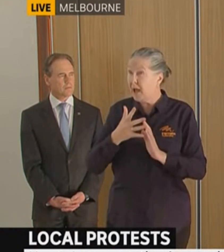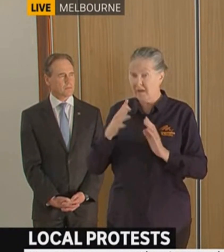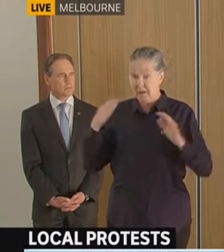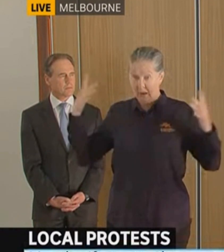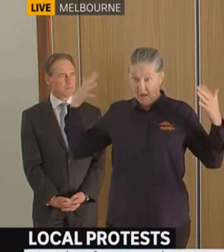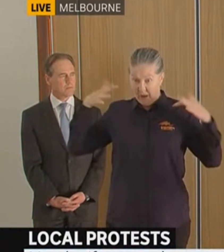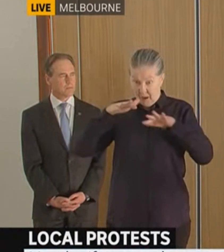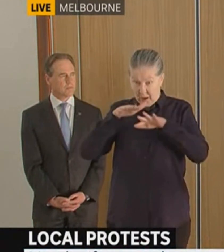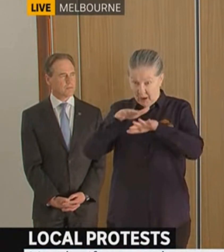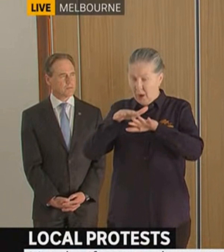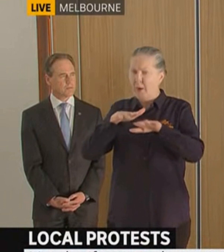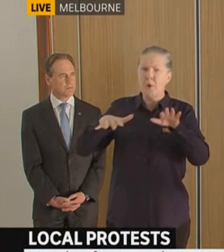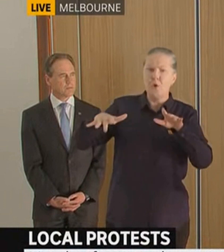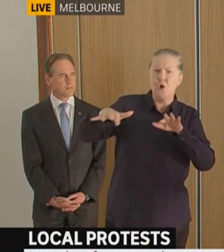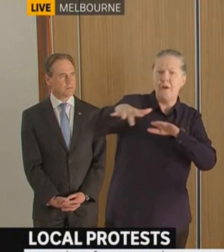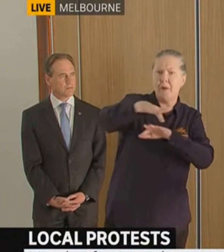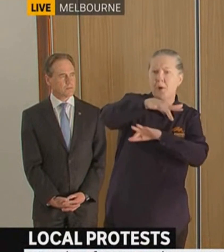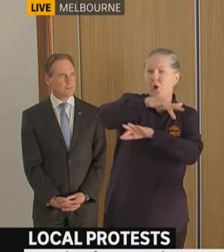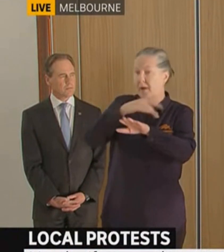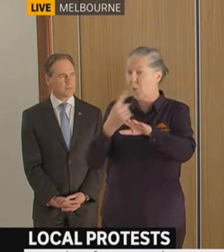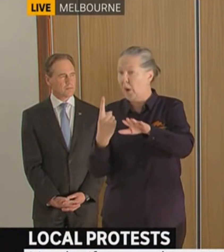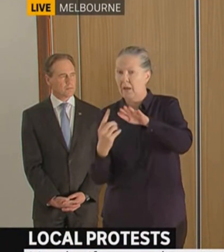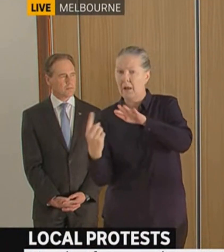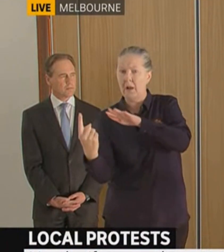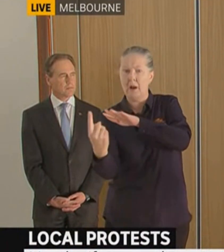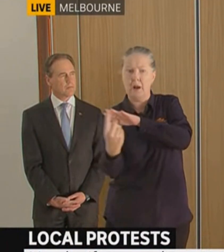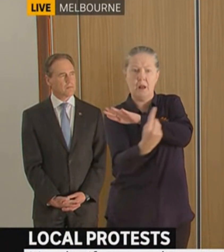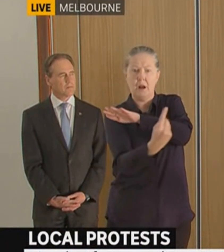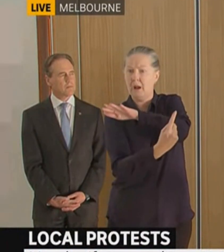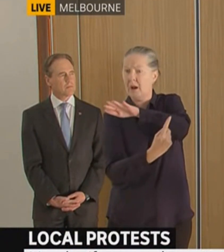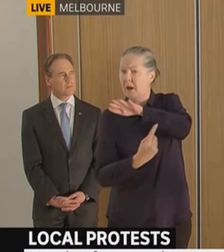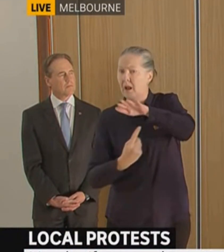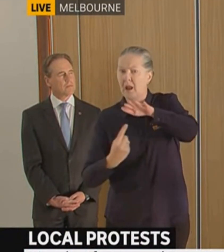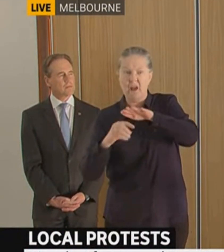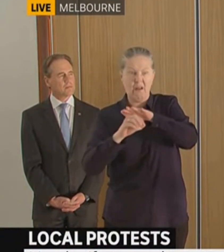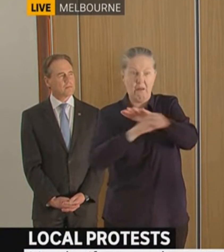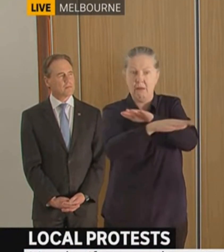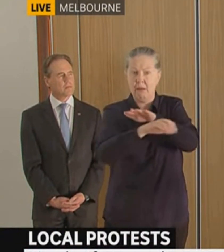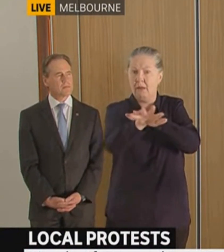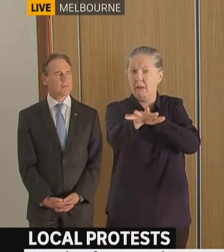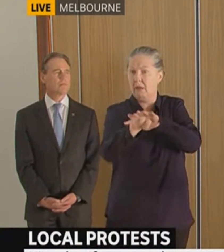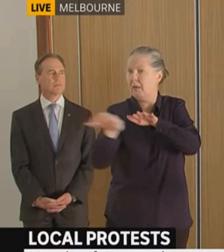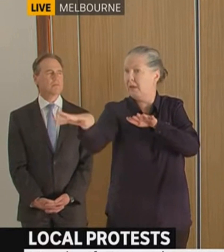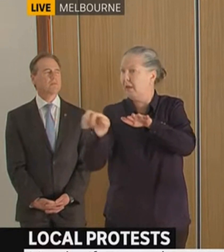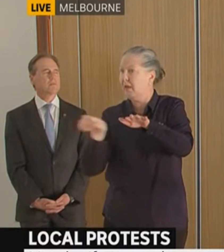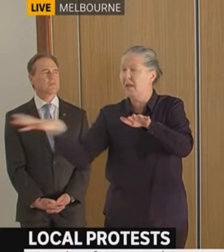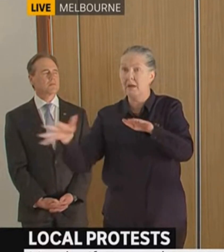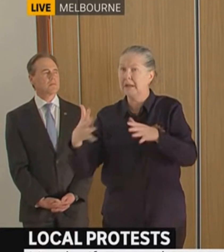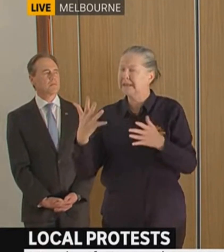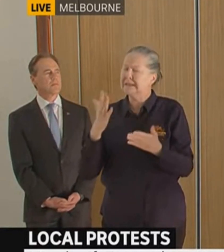gathering where people are packed together and moving around, and you can have a large infection. So it's just a simple